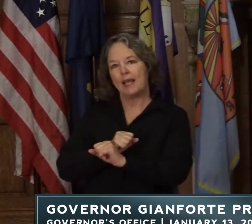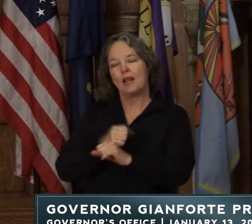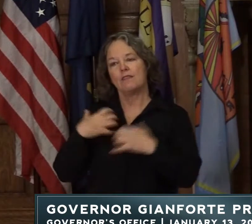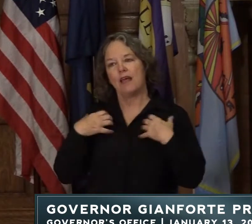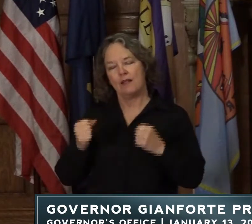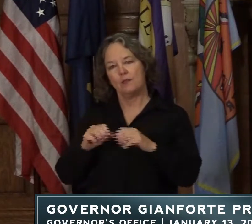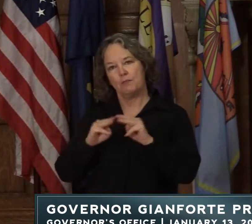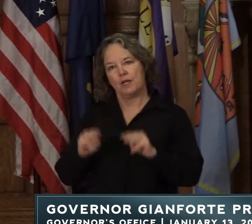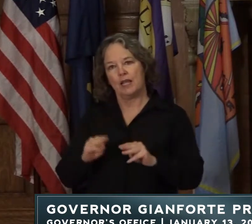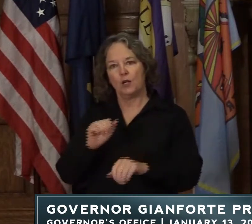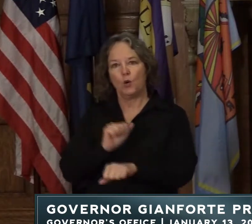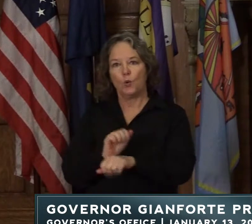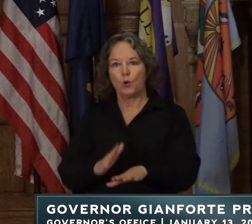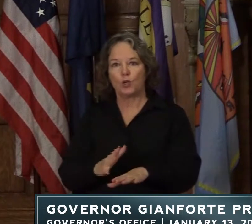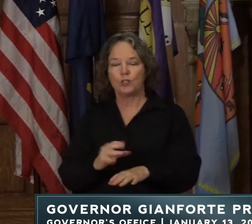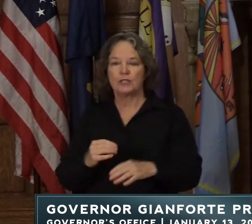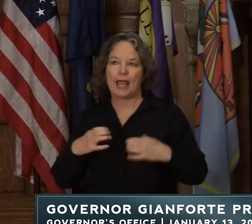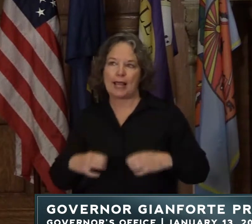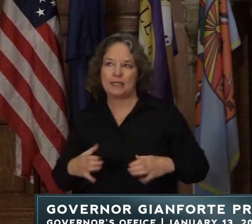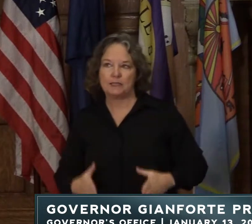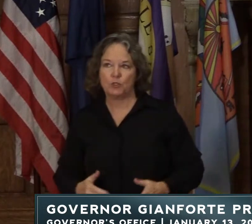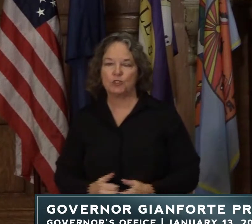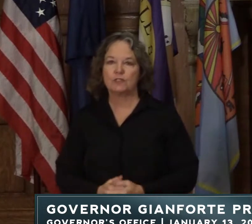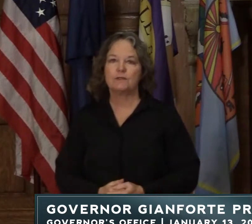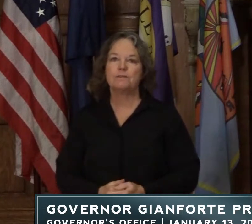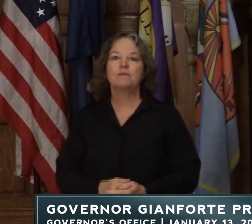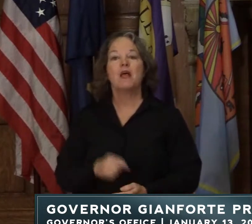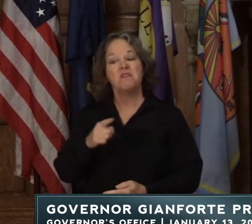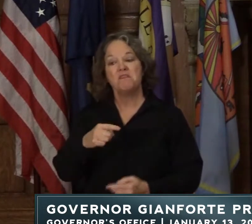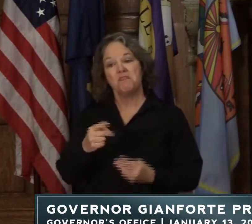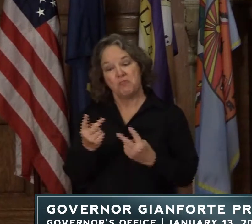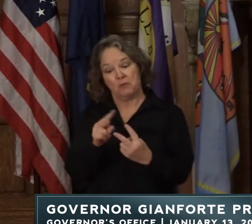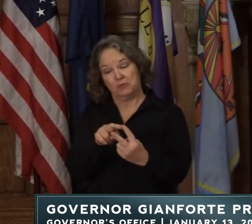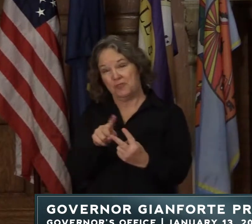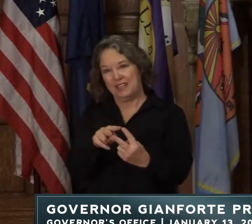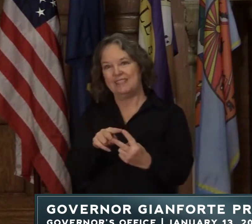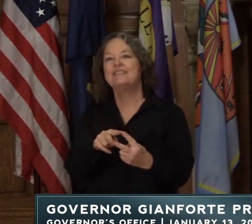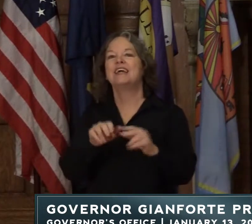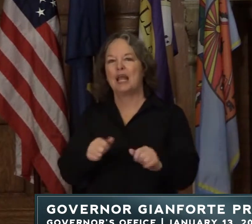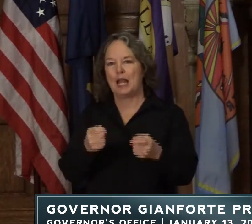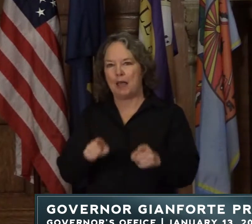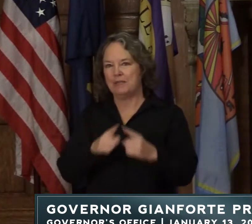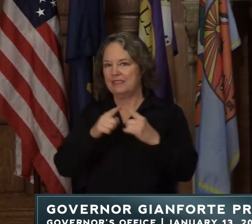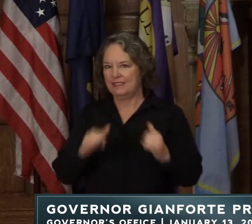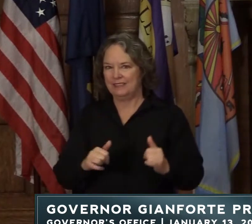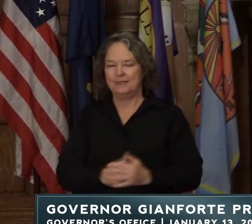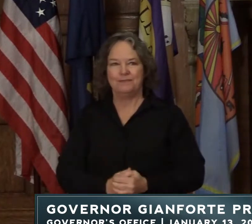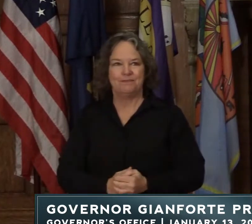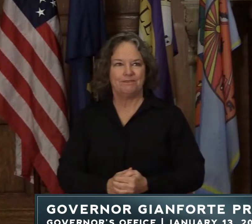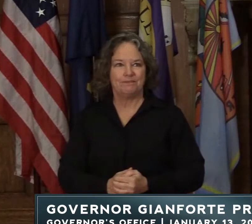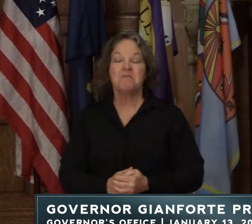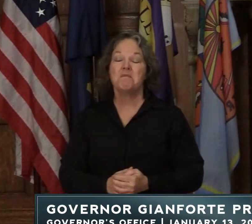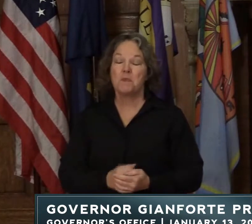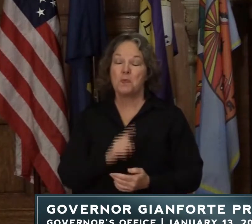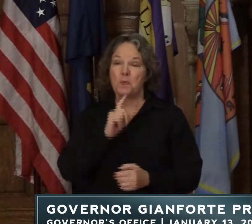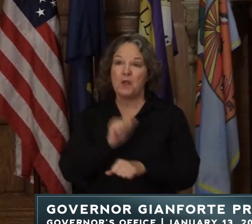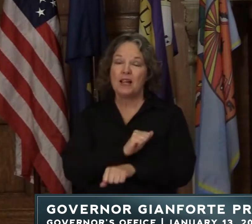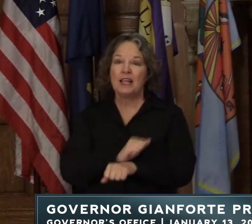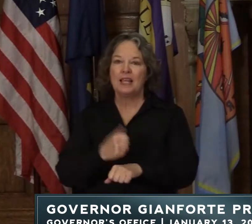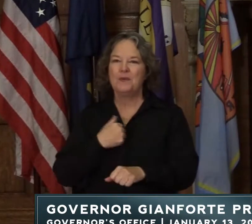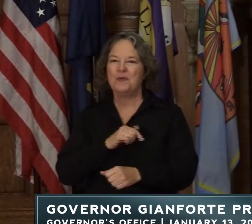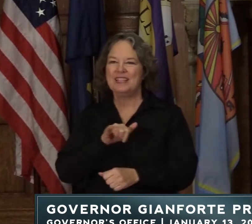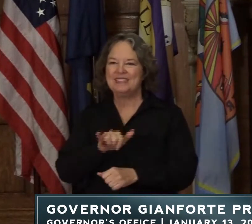of Montana workers and customers. These two are not mutually exclusive. The fact is, we remain in the